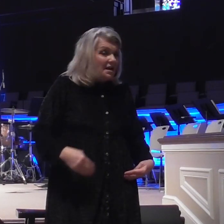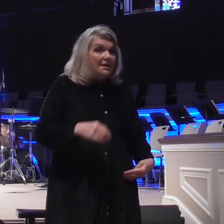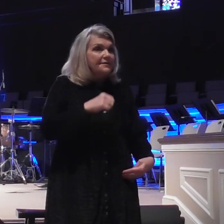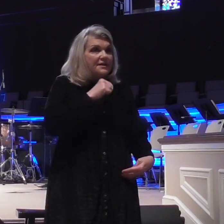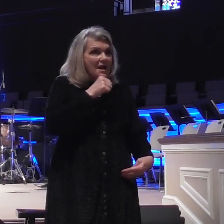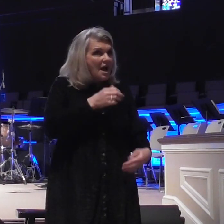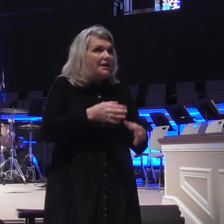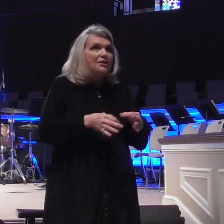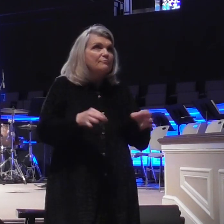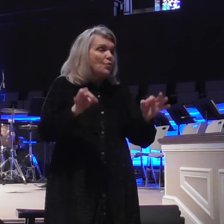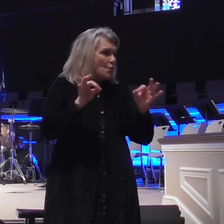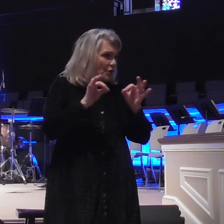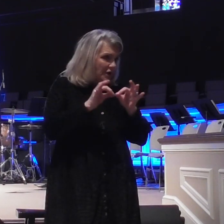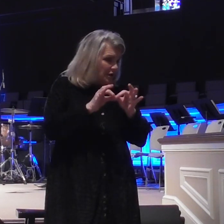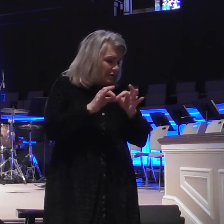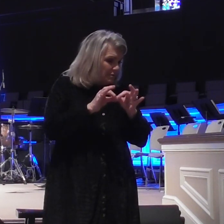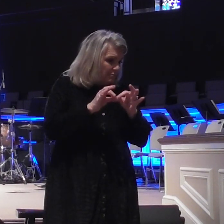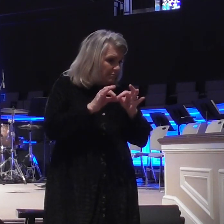and